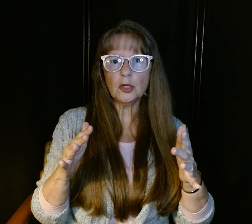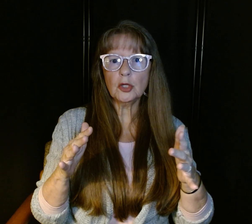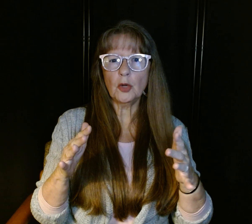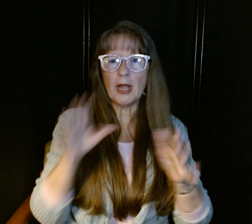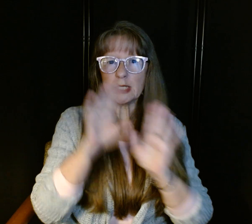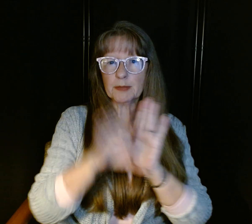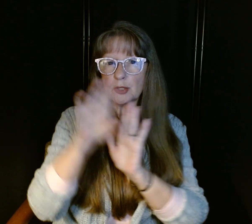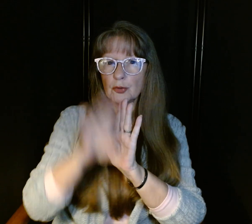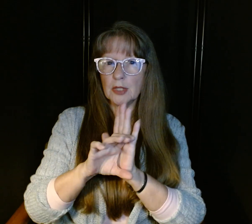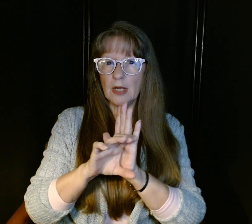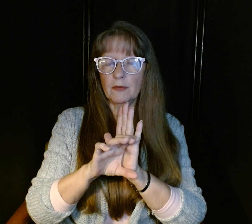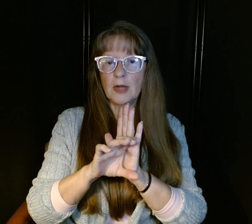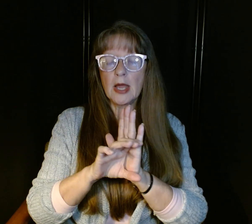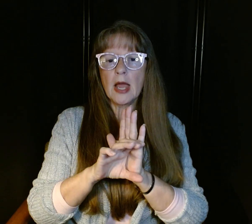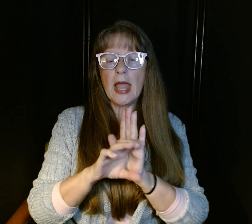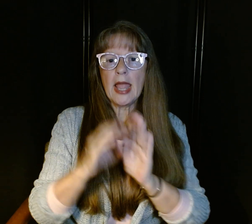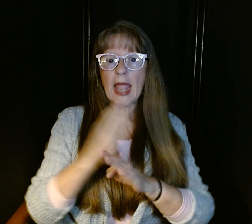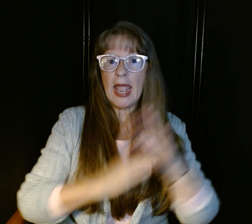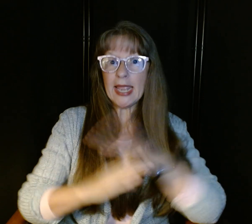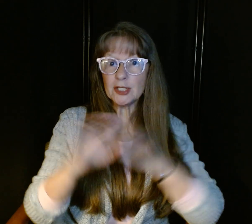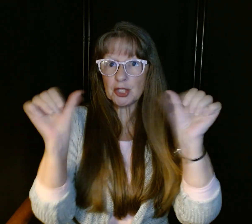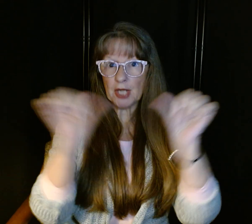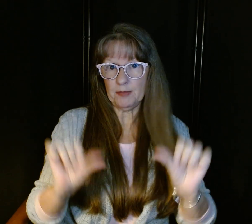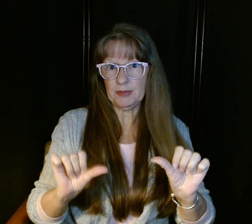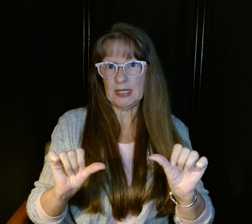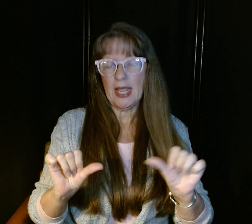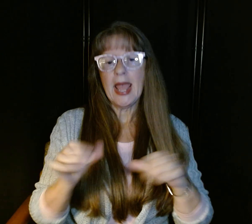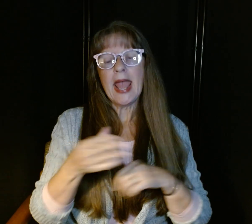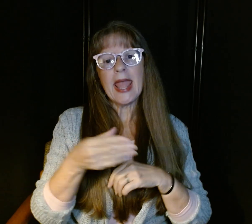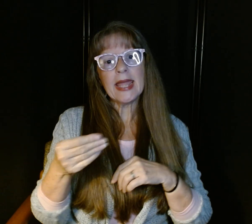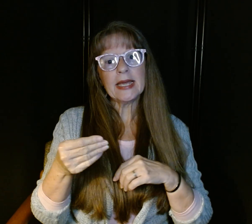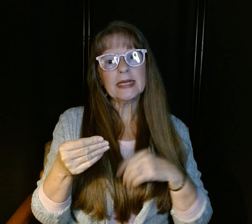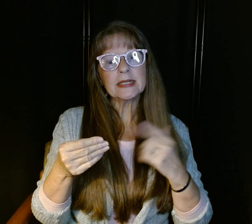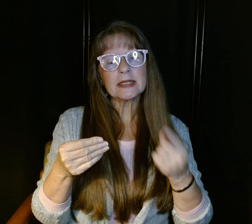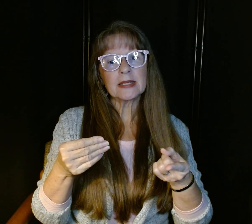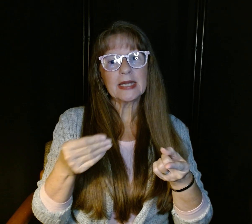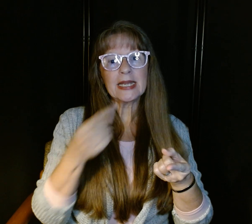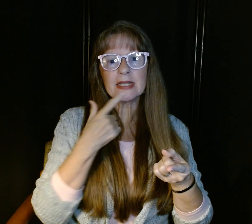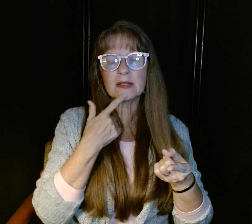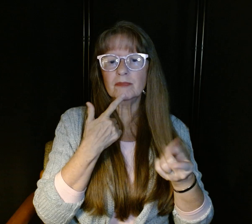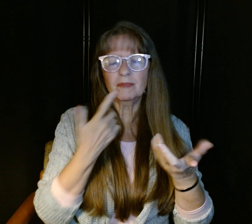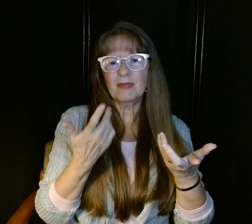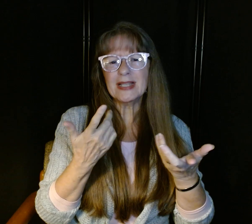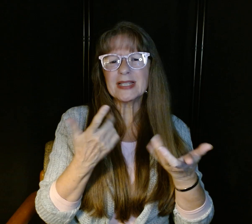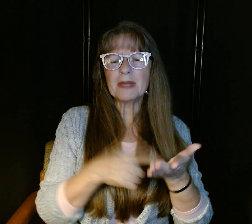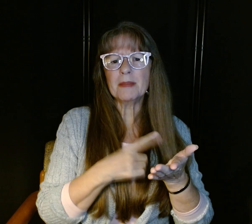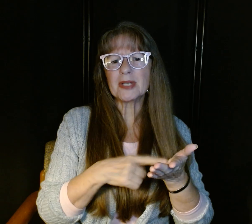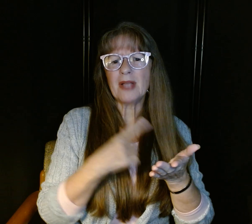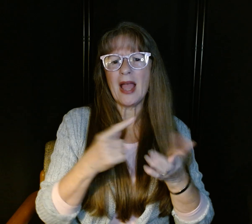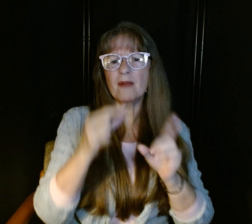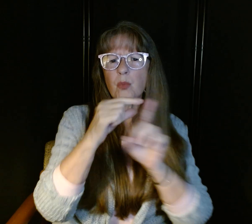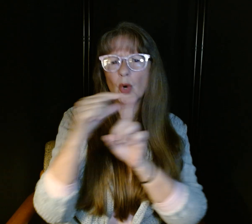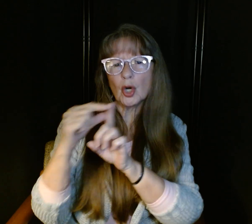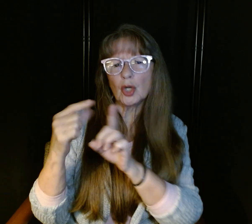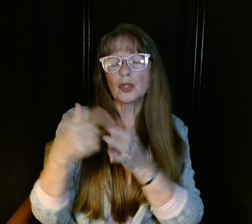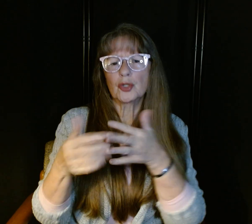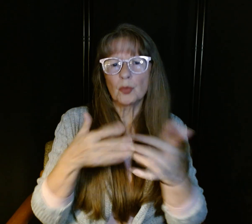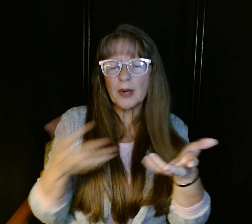it has pictures of hand shapes, and and it and sometimes it'll have words or